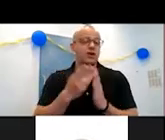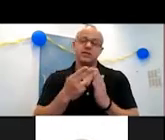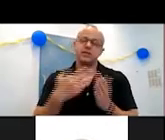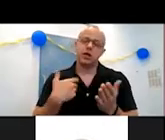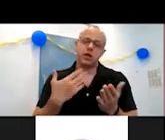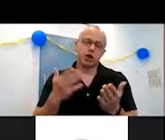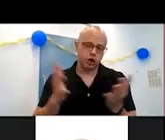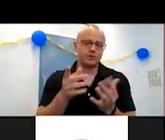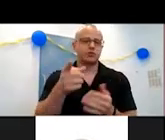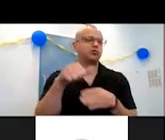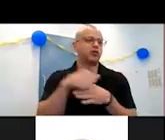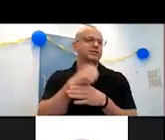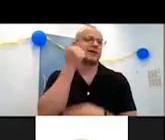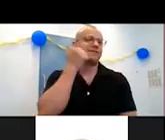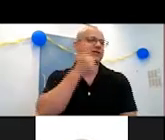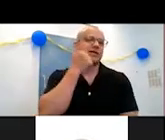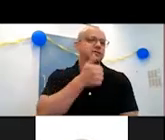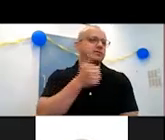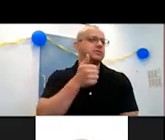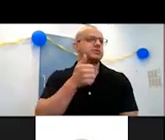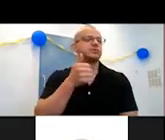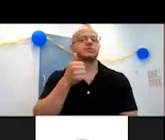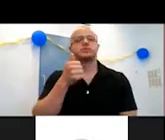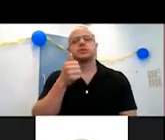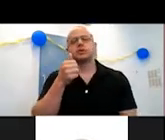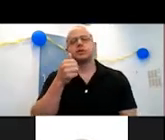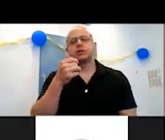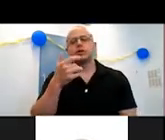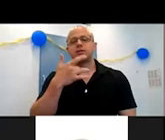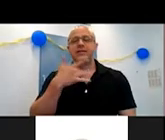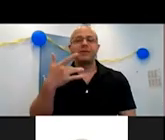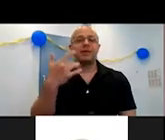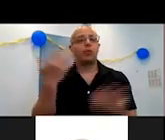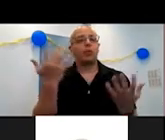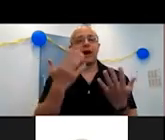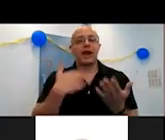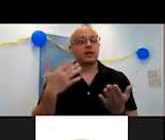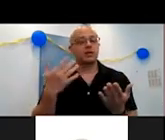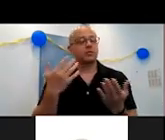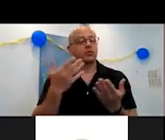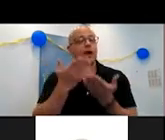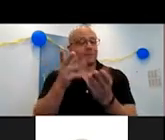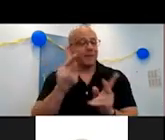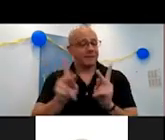us practicing? Honestly, I encourage you to practice every single day.